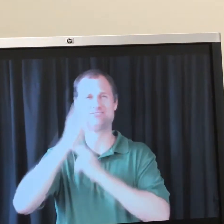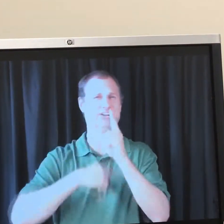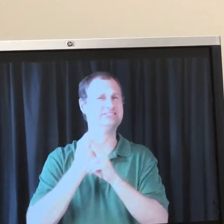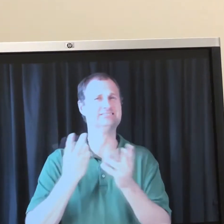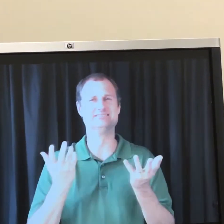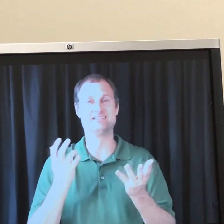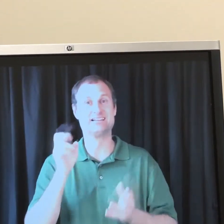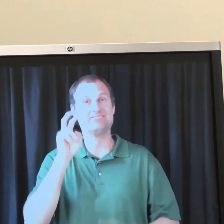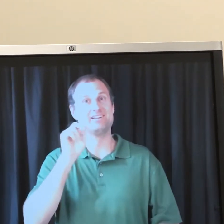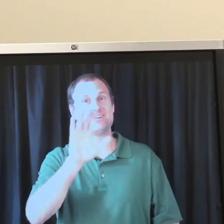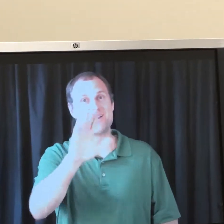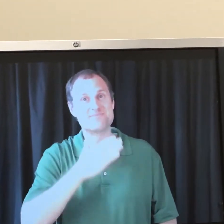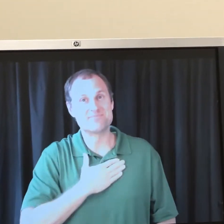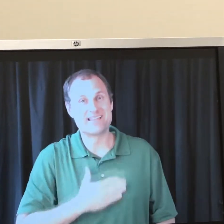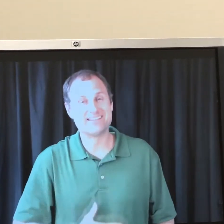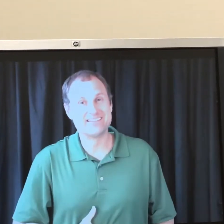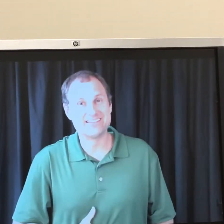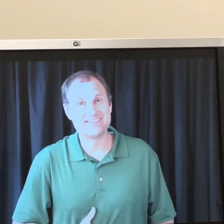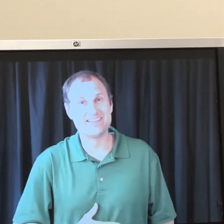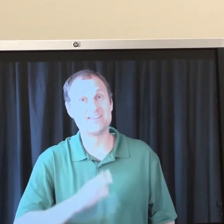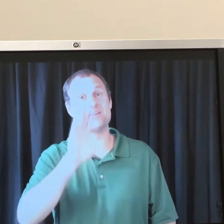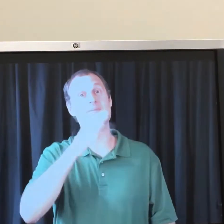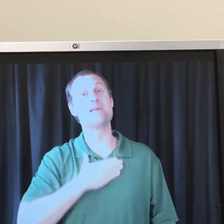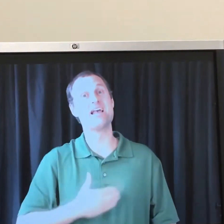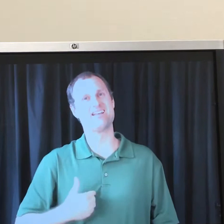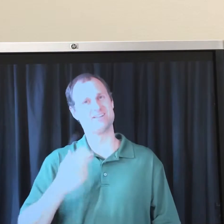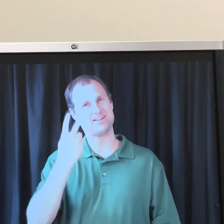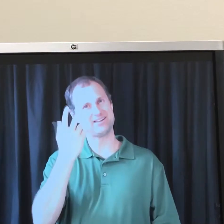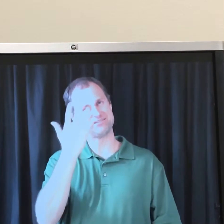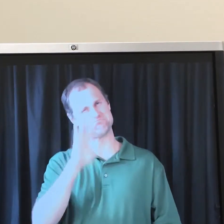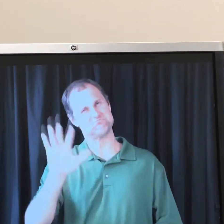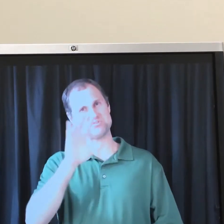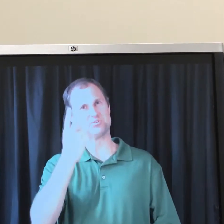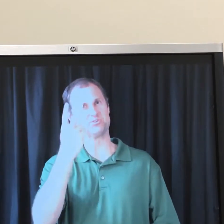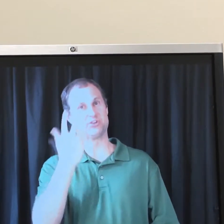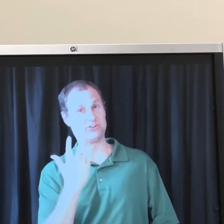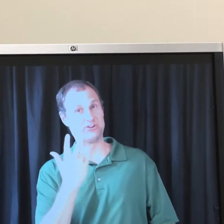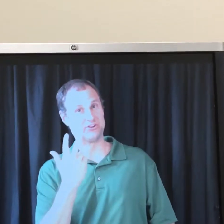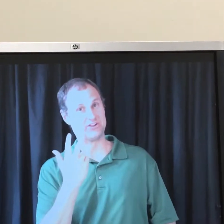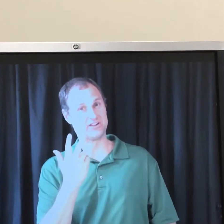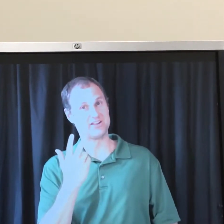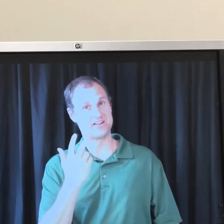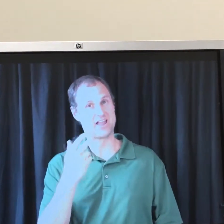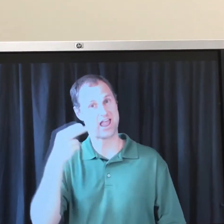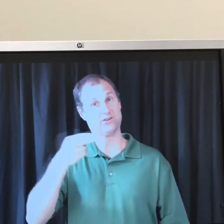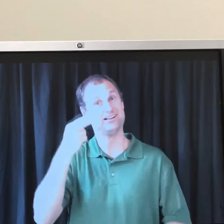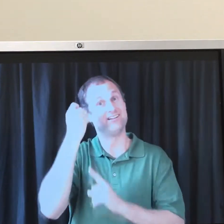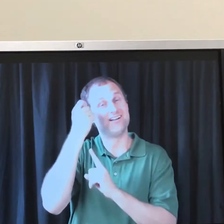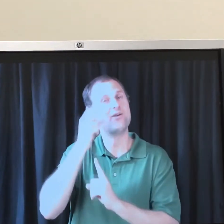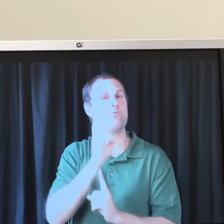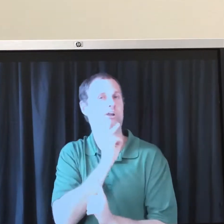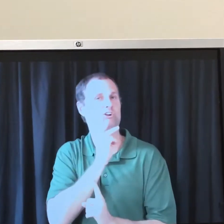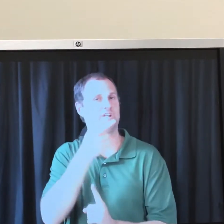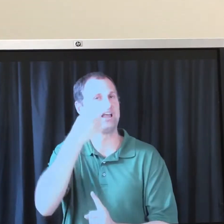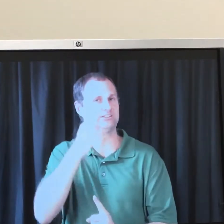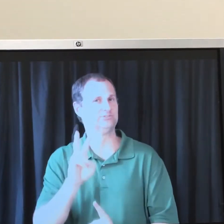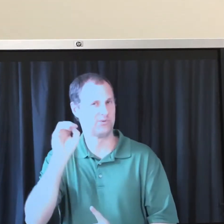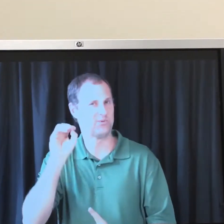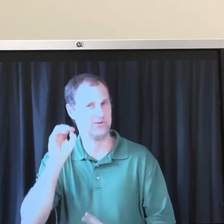It's abundant in our environment, including in your own body, which is 2/3 hydrogen